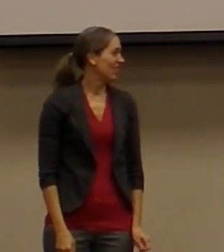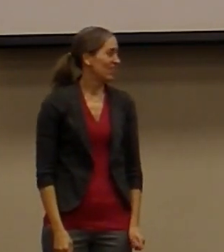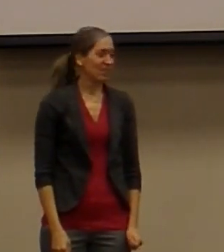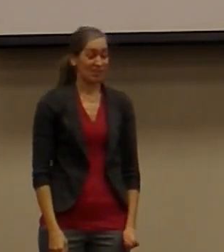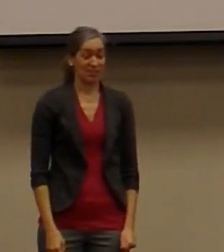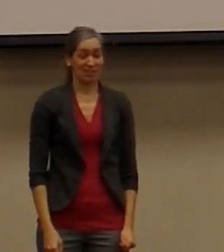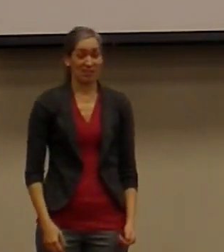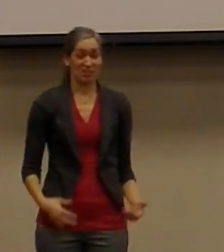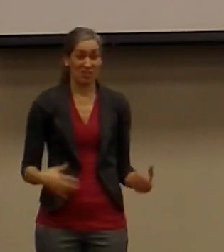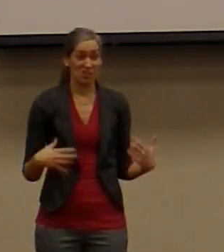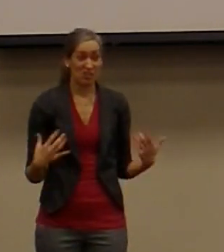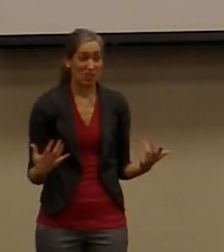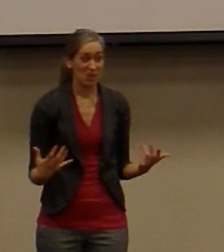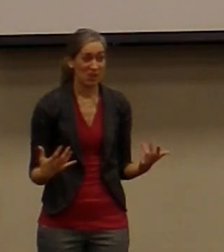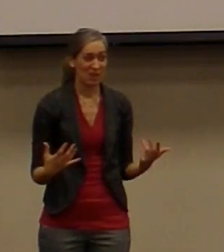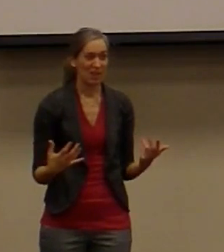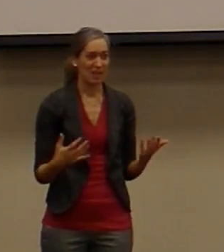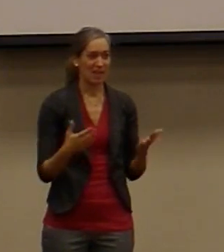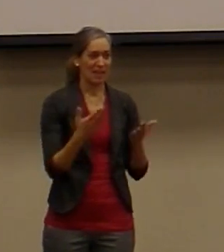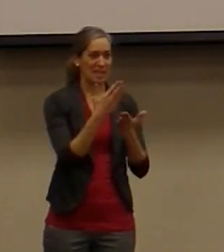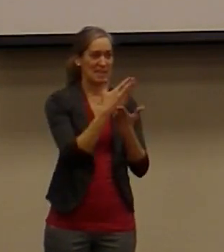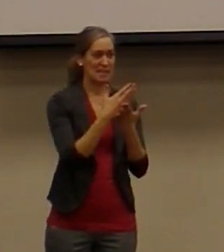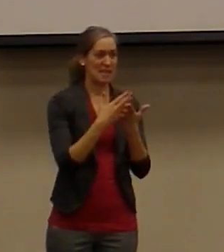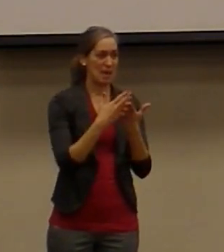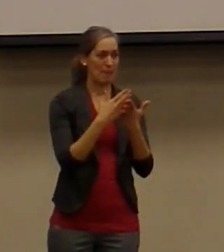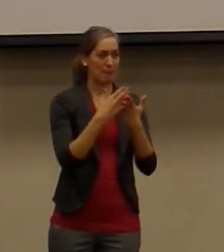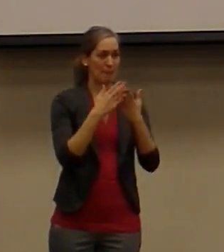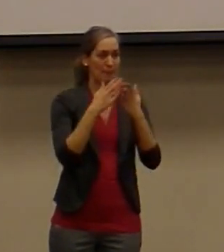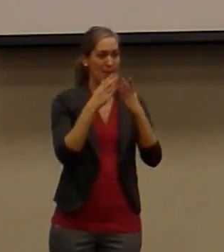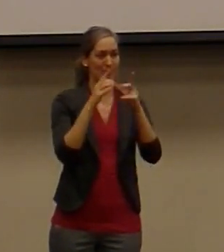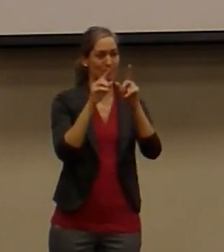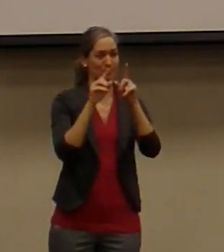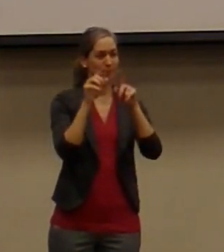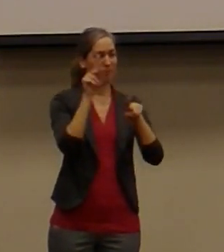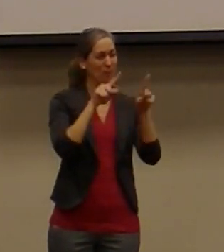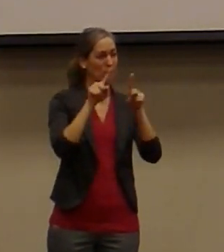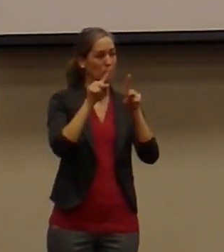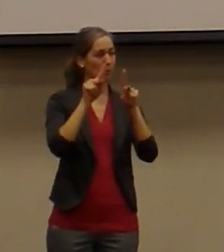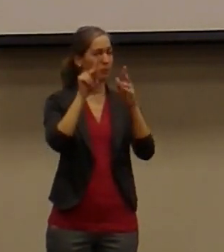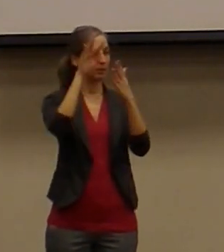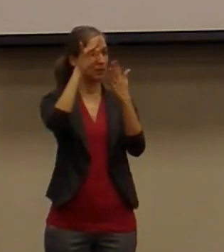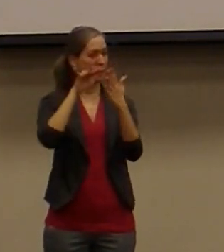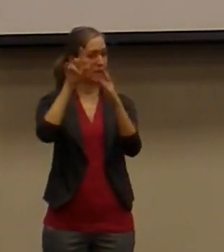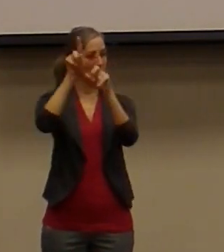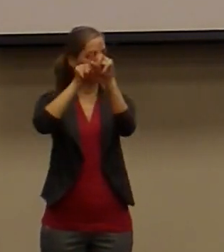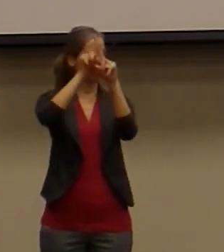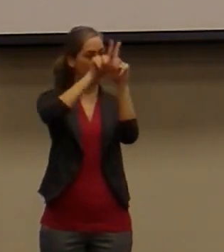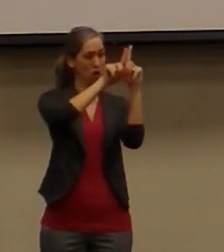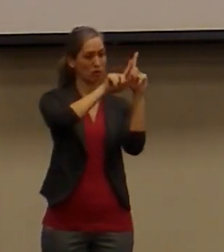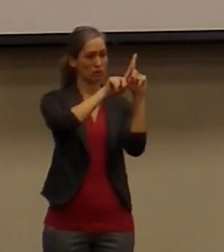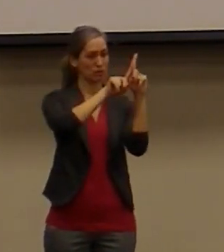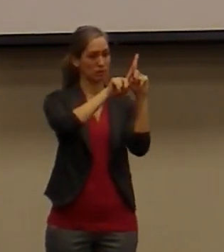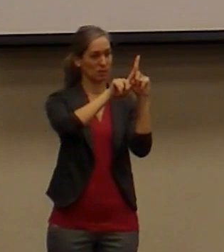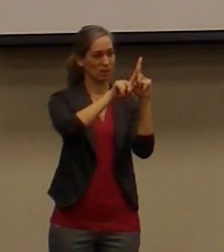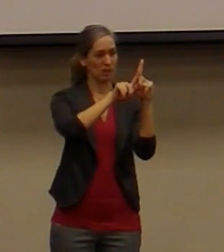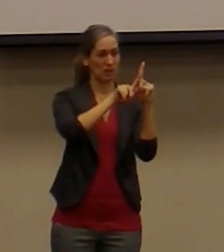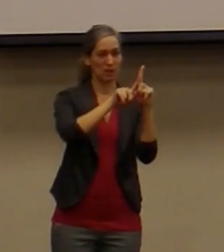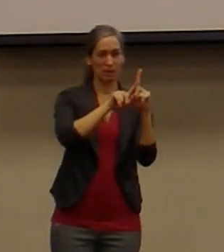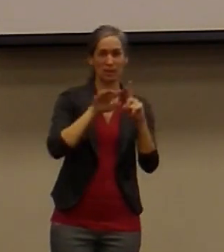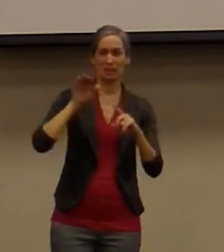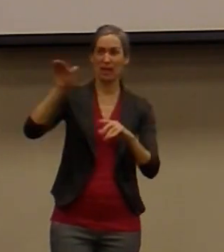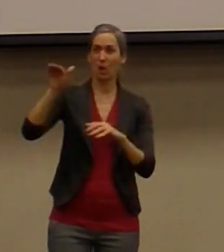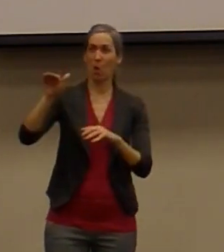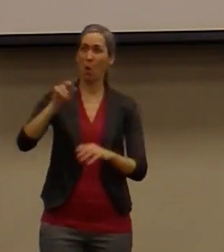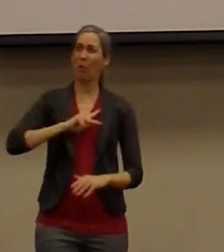At this time, some astrologers came forward and denounced the Jews. They said to King Nebuchadnezzar, "O king,